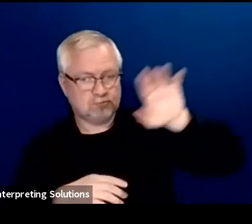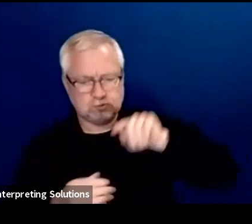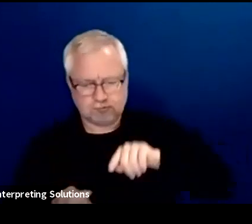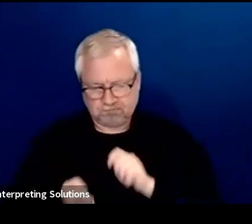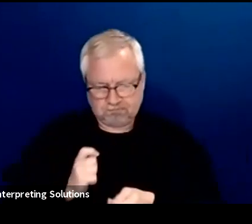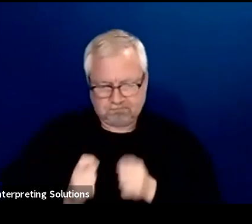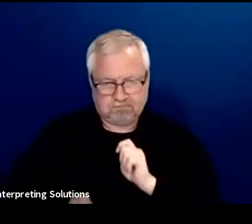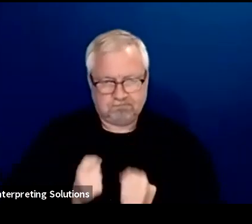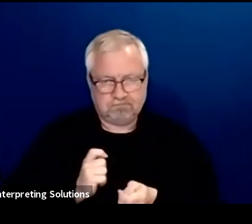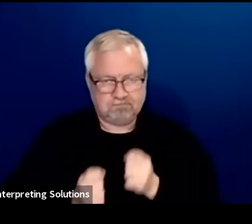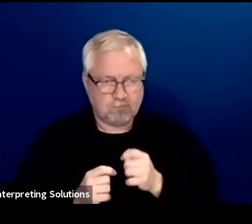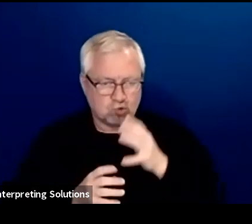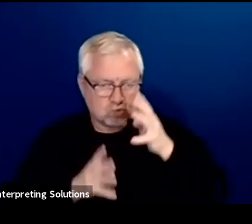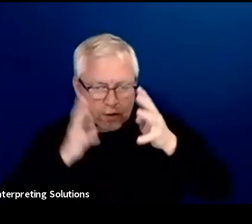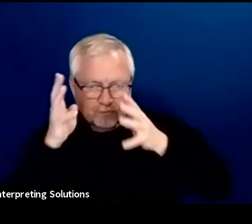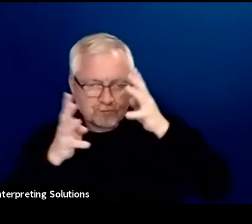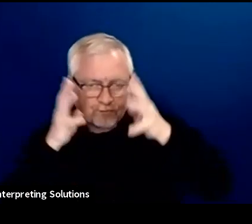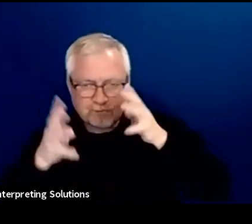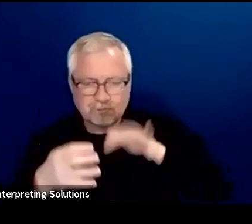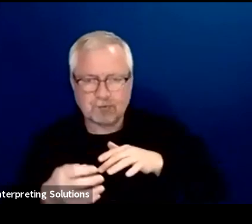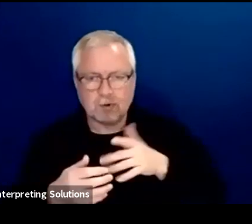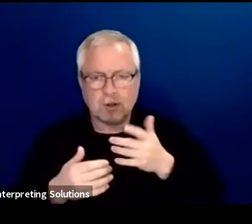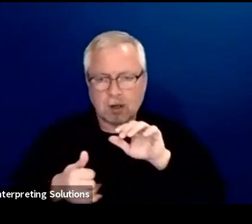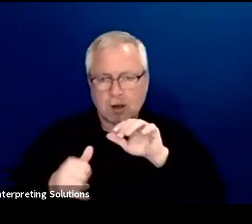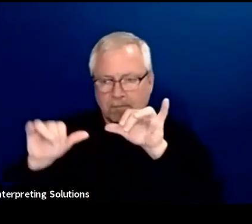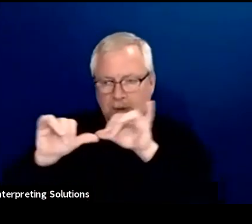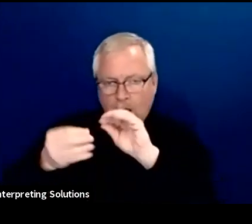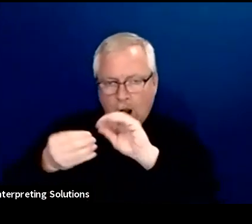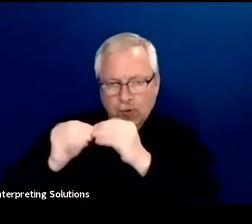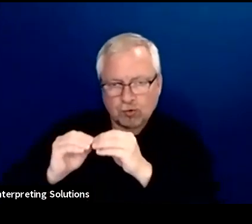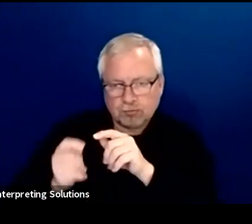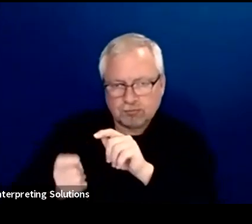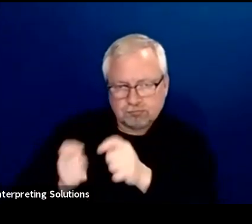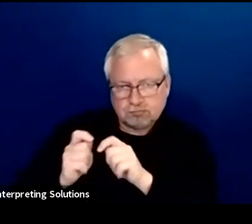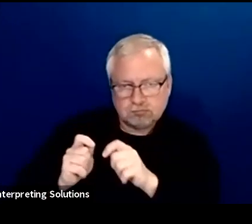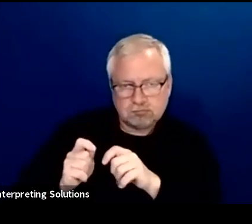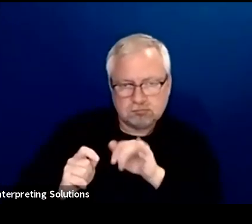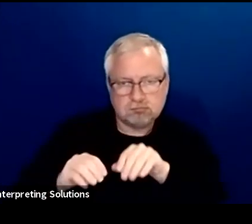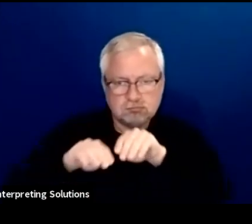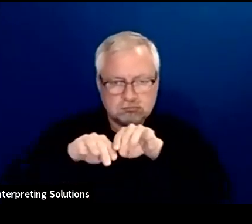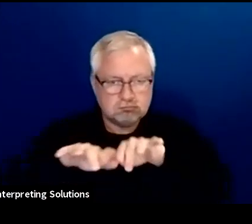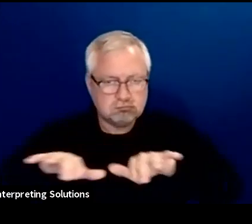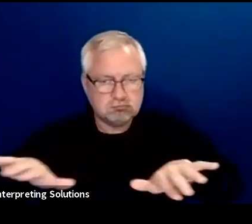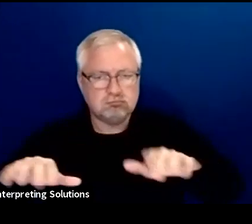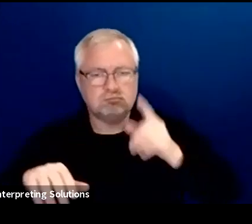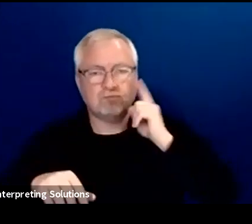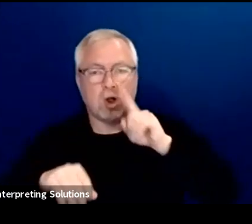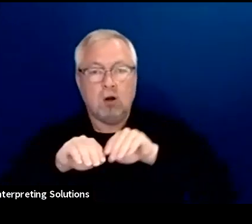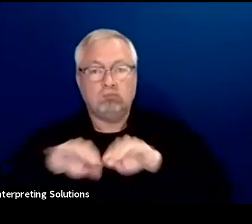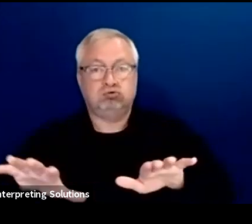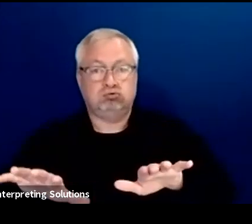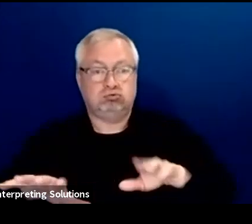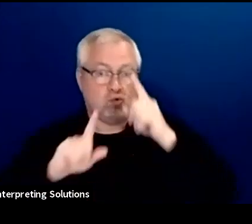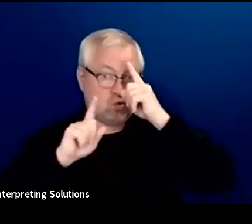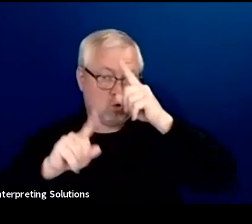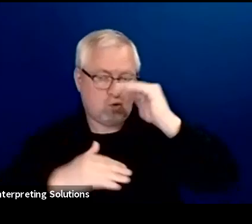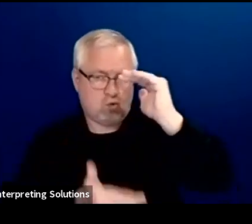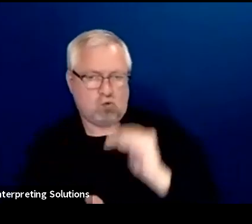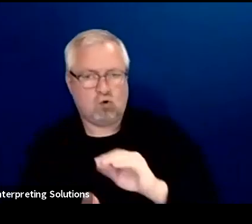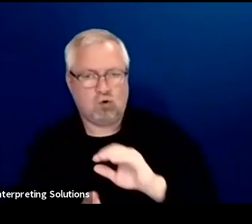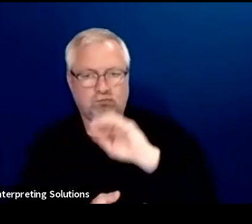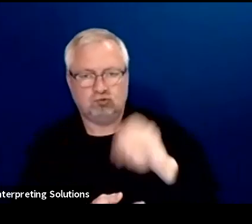keep telling people is when the transmission rate is low enough that people can get back out, the most at risk are not in danger of not getting the hospital care